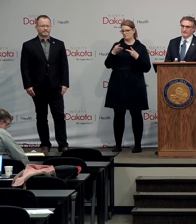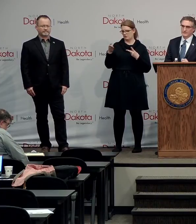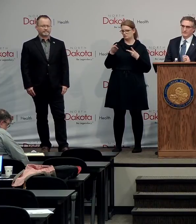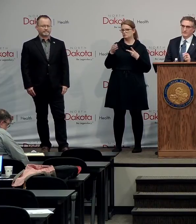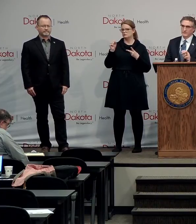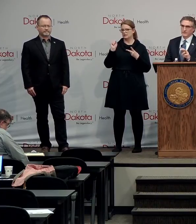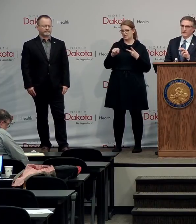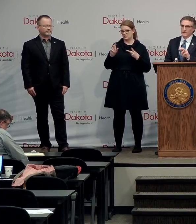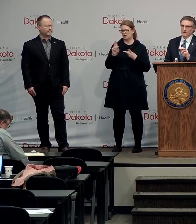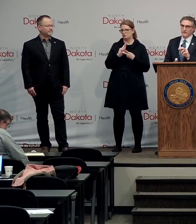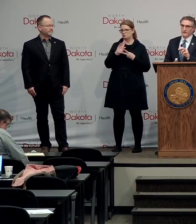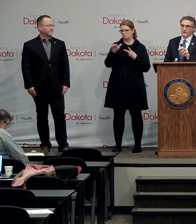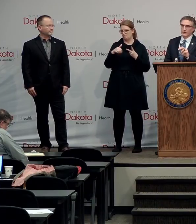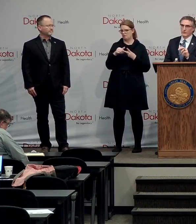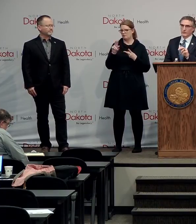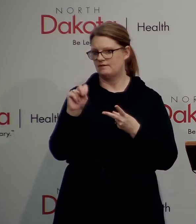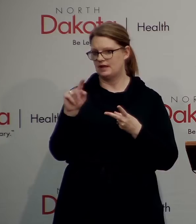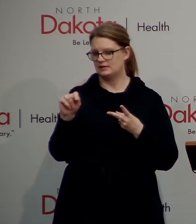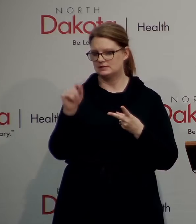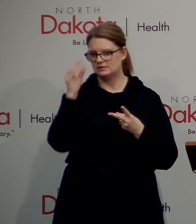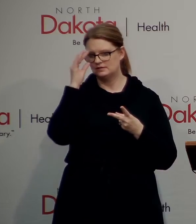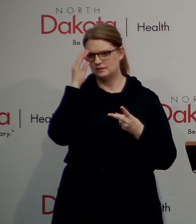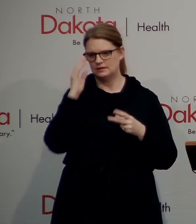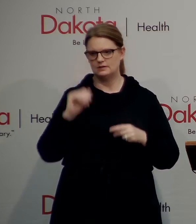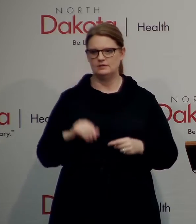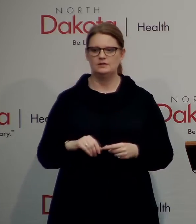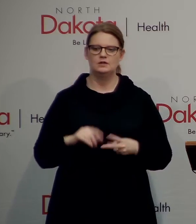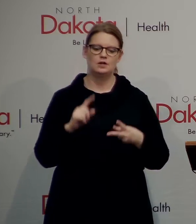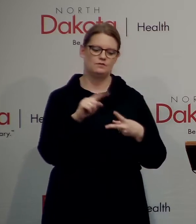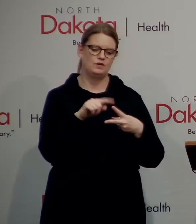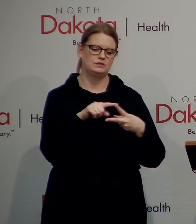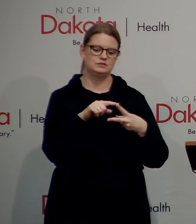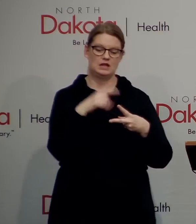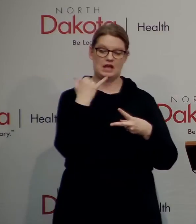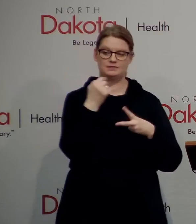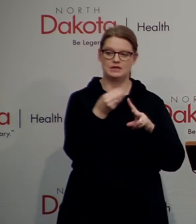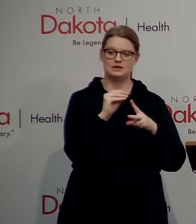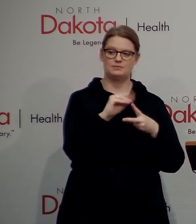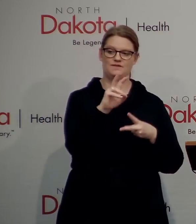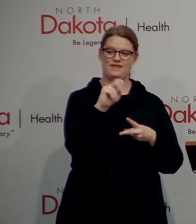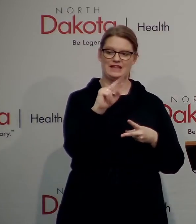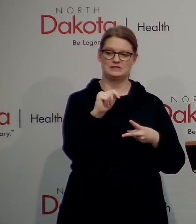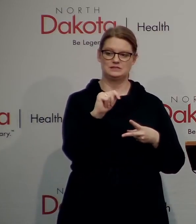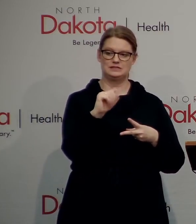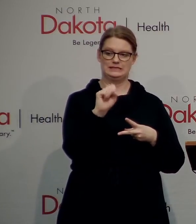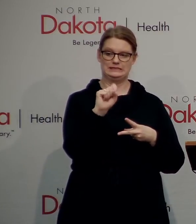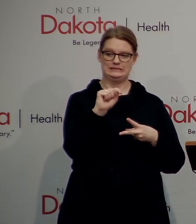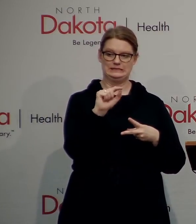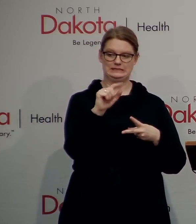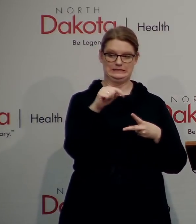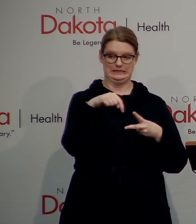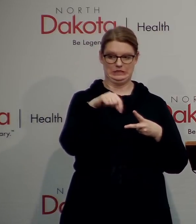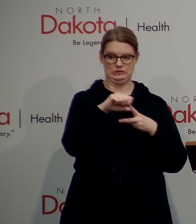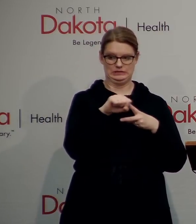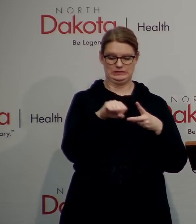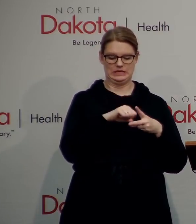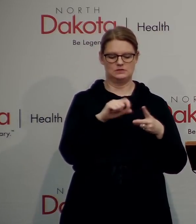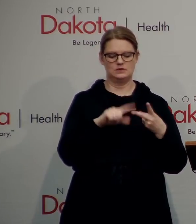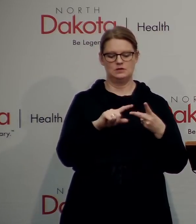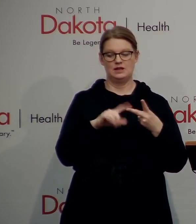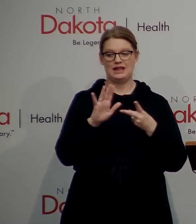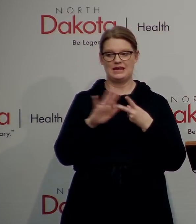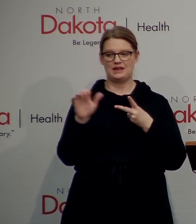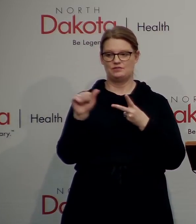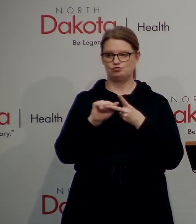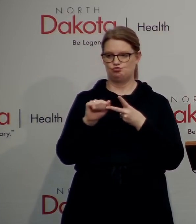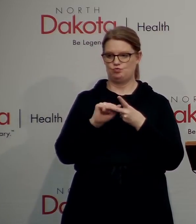of those ventilators if there are? Two-part question. First one is, do we have an update on the number of ventilators in the state? And the second part is, do we have